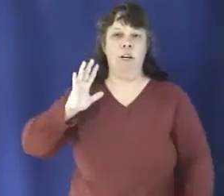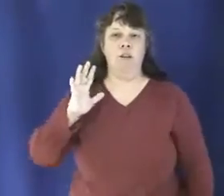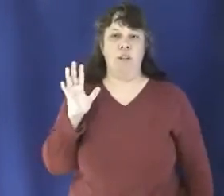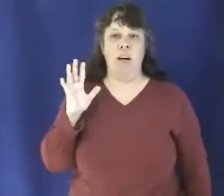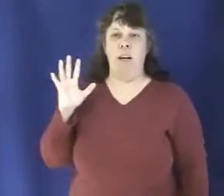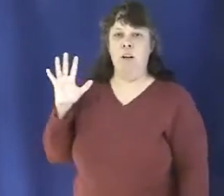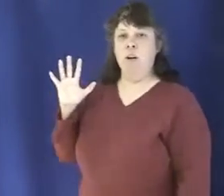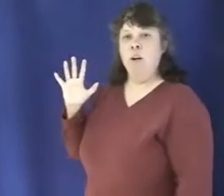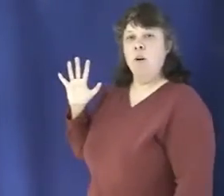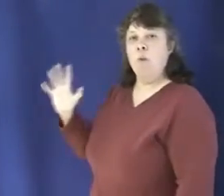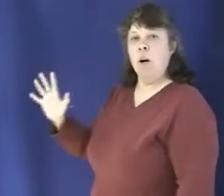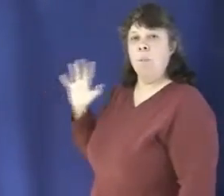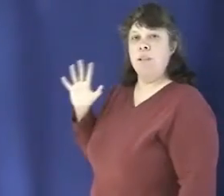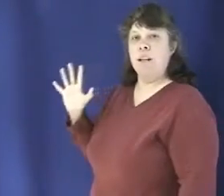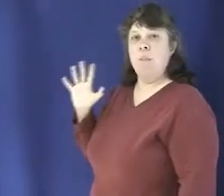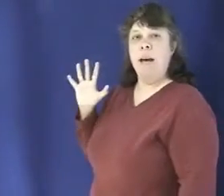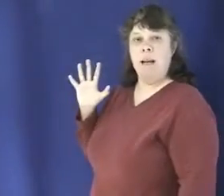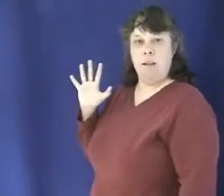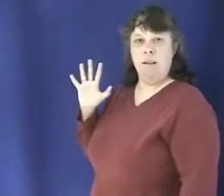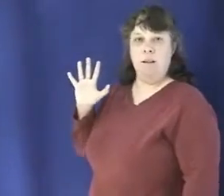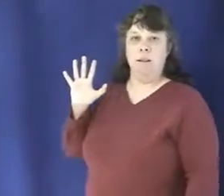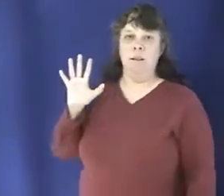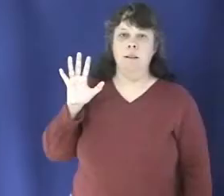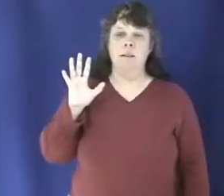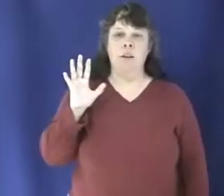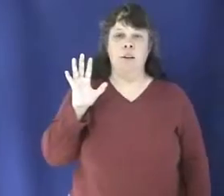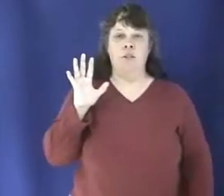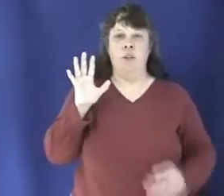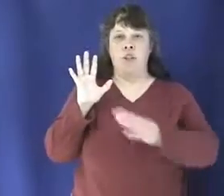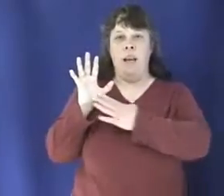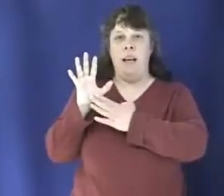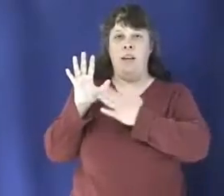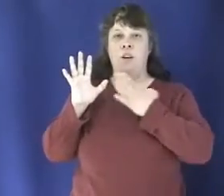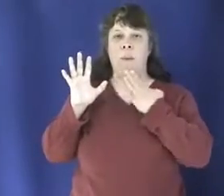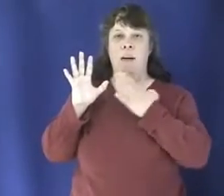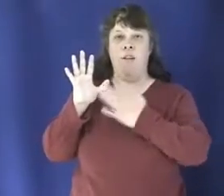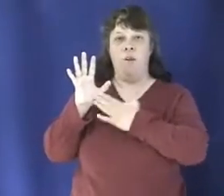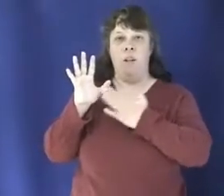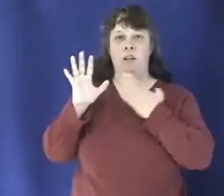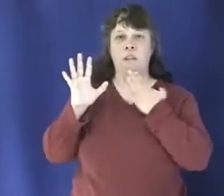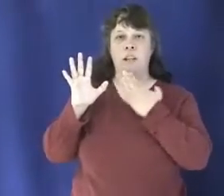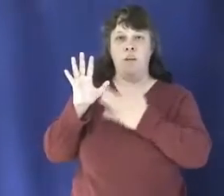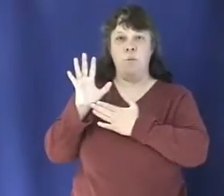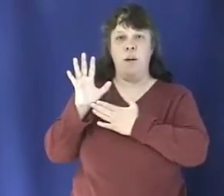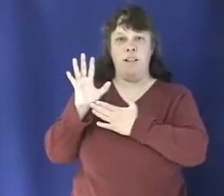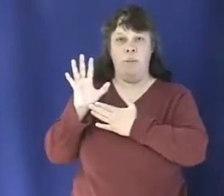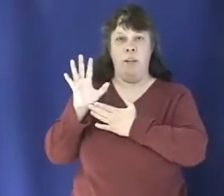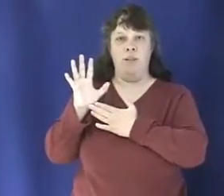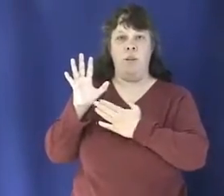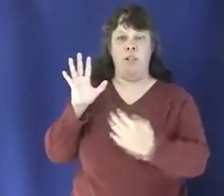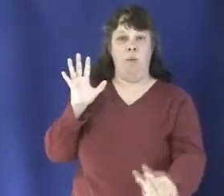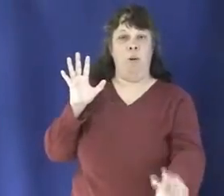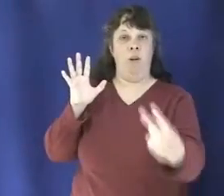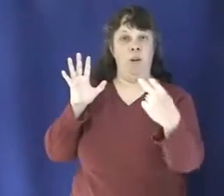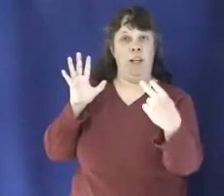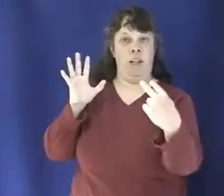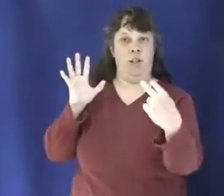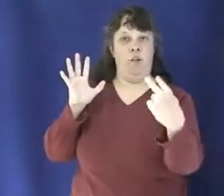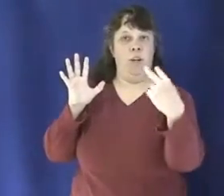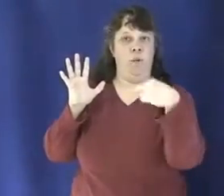at your side, forearm tucked back, so that your hand and your mouth are in relatively close proximity so that someone looking at you can